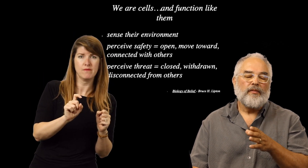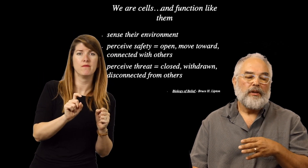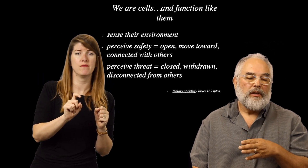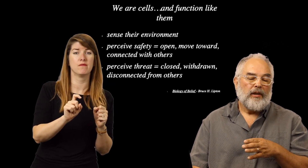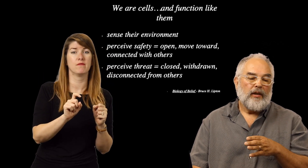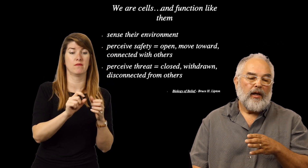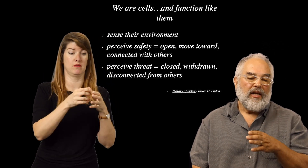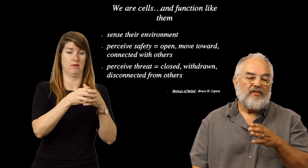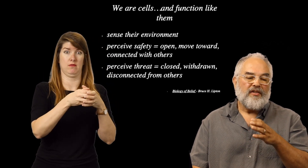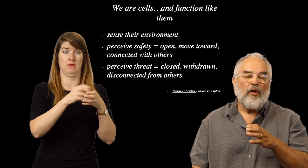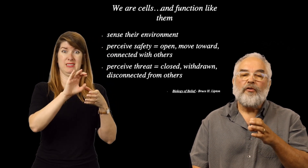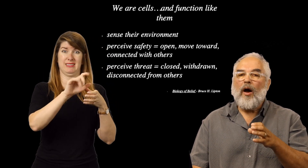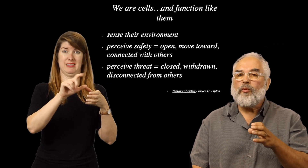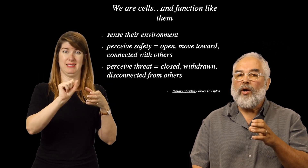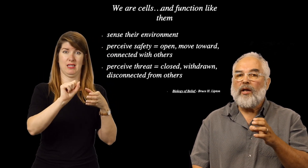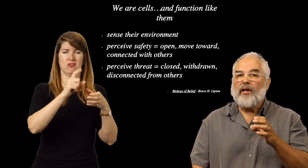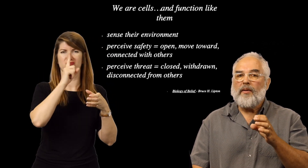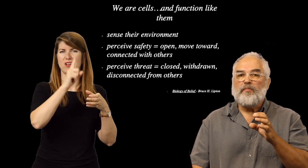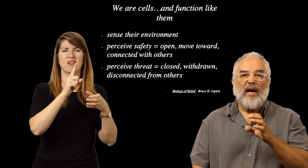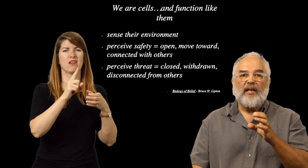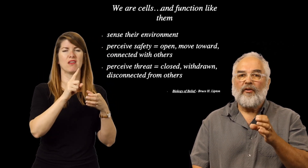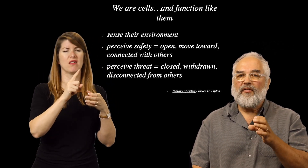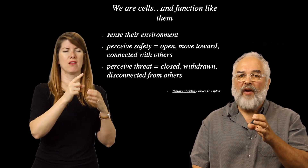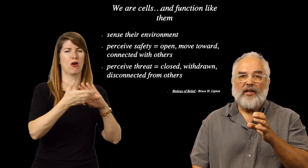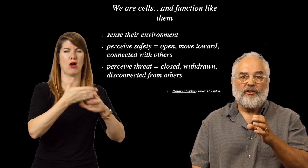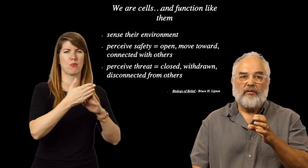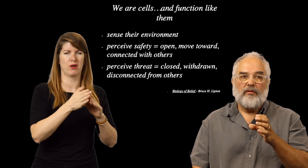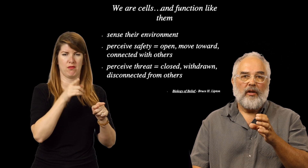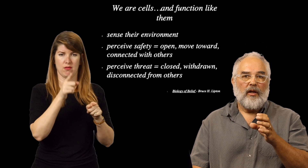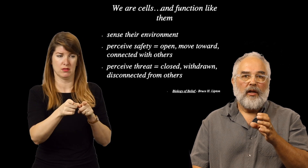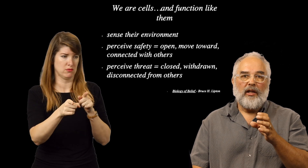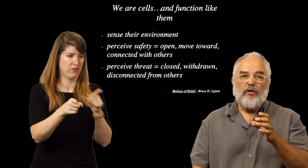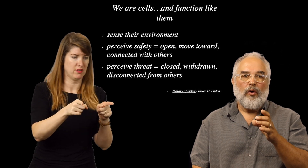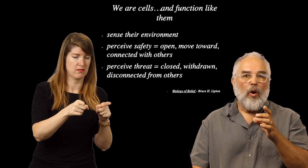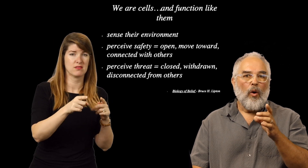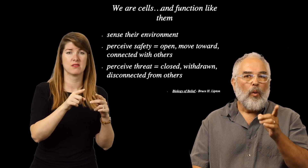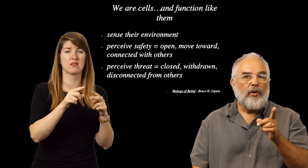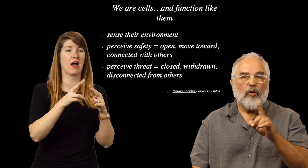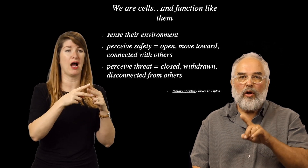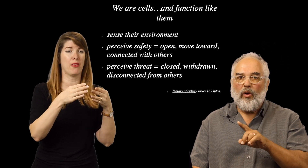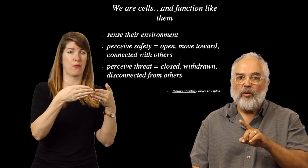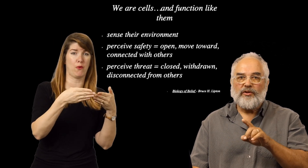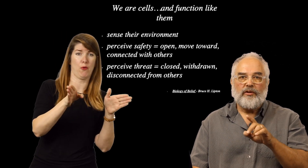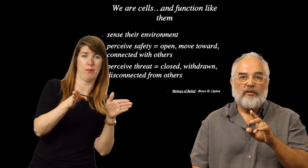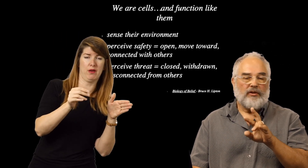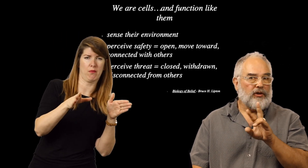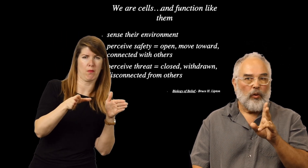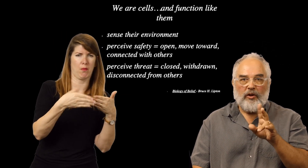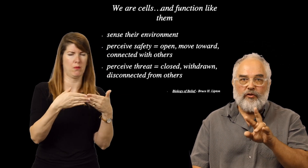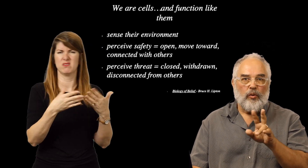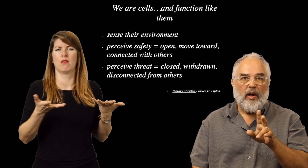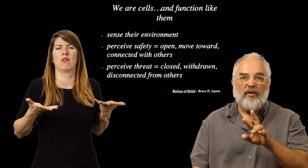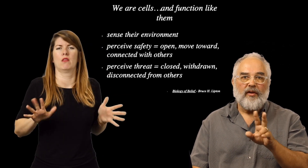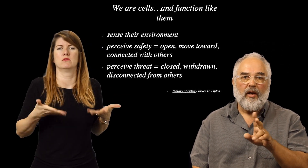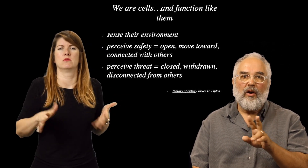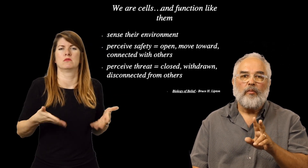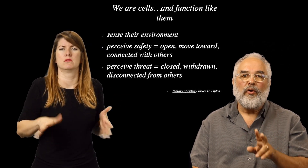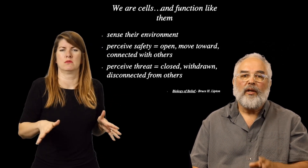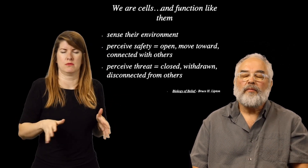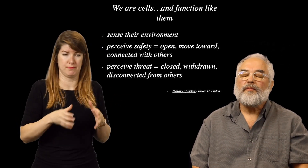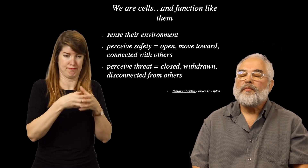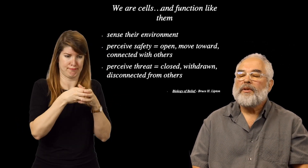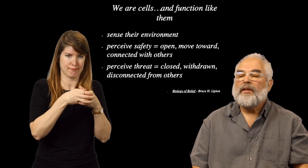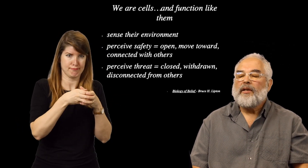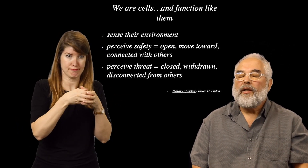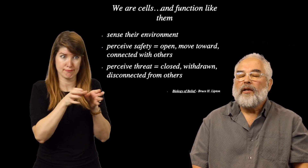safe. And cells operate in a binary fashion, either open or closed. It's the only two ways they can